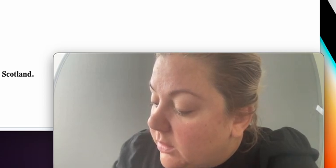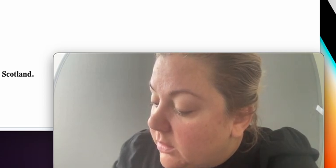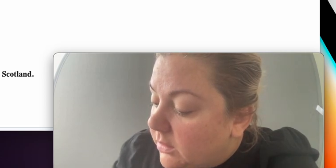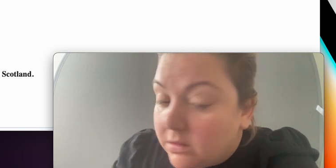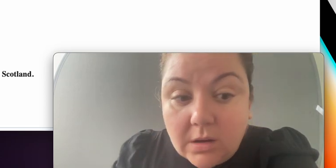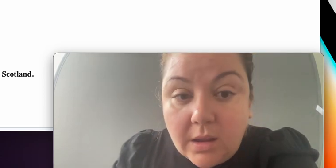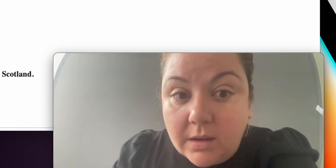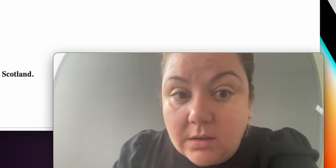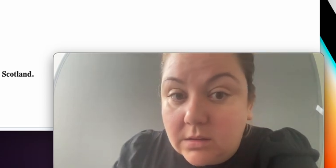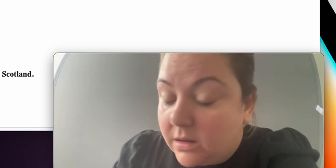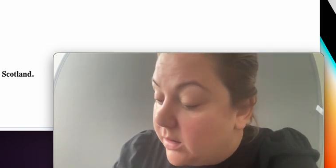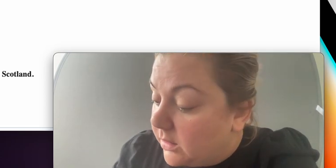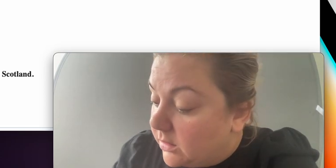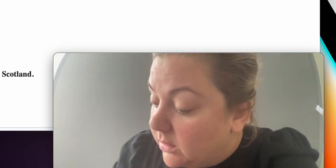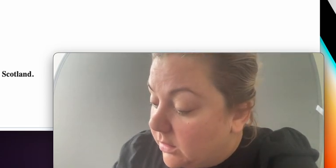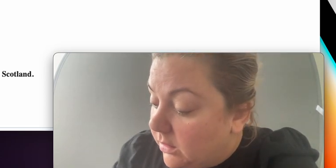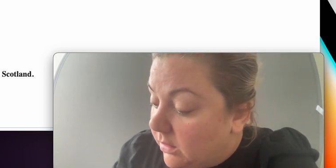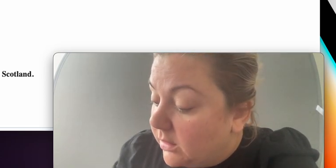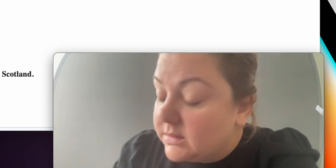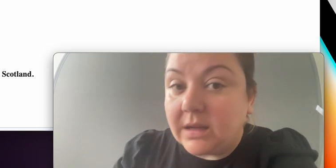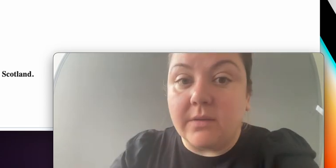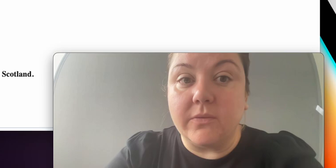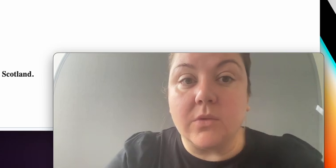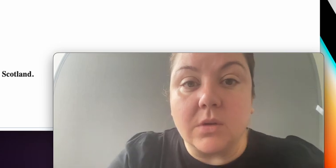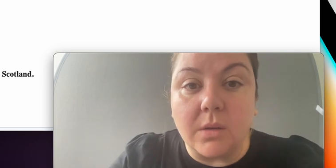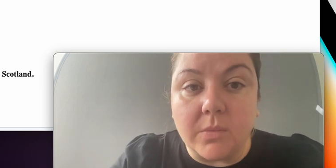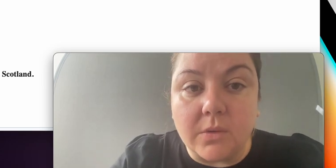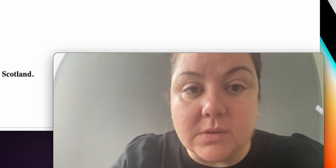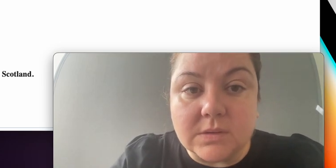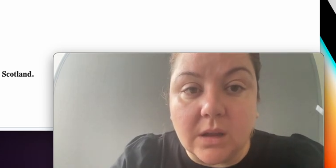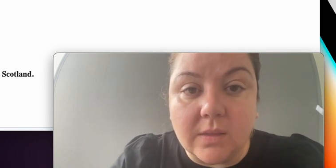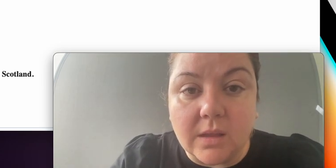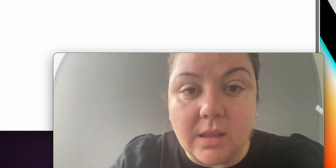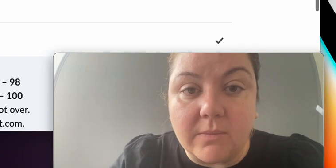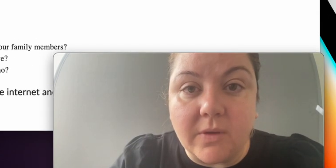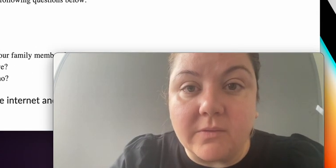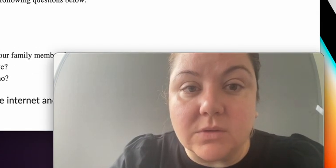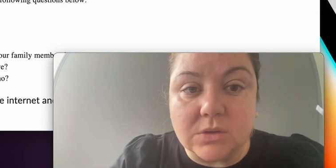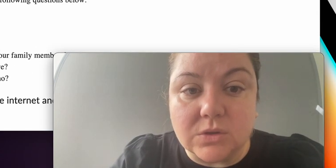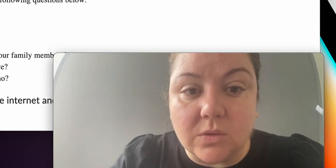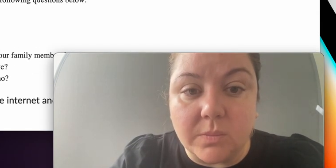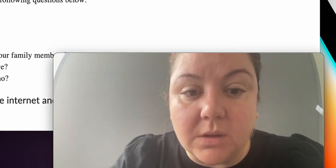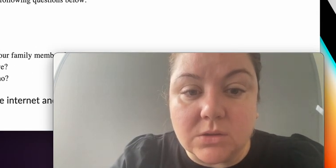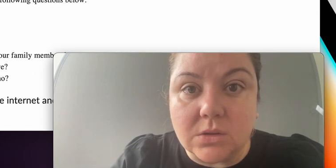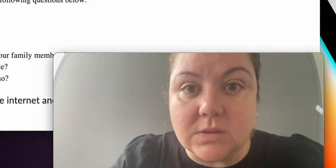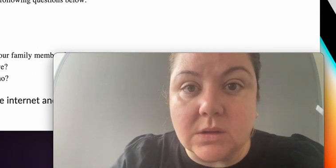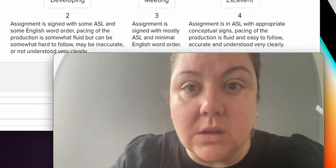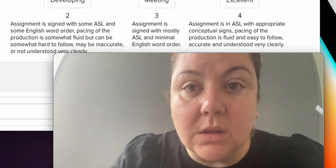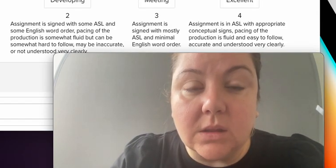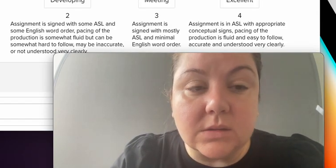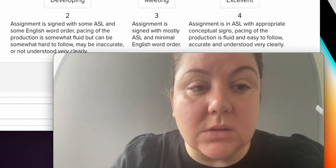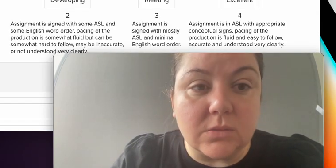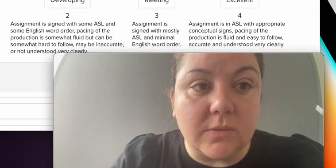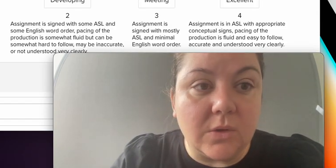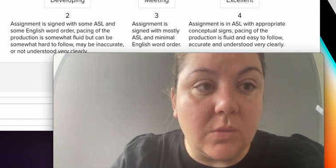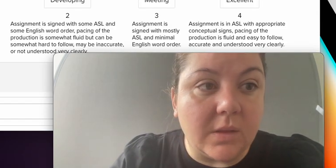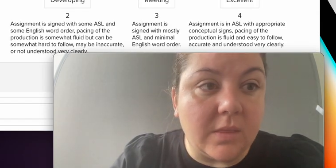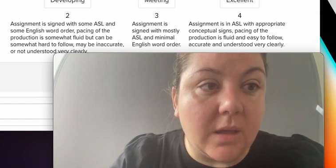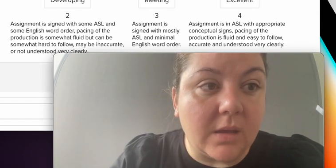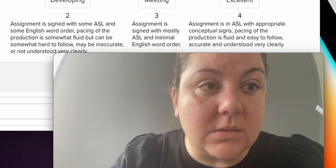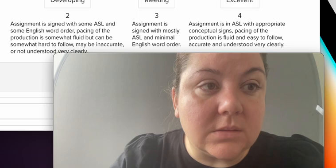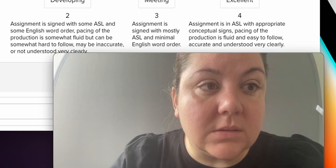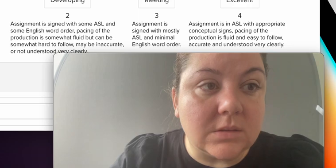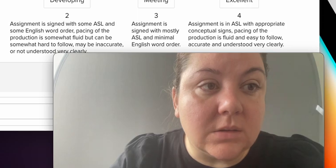So 9, 9, 10 for the numbers. And then lab 5 is show the pictures. Let's review